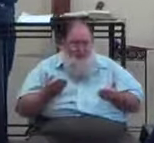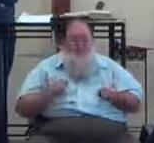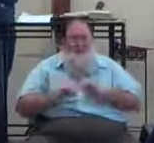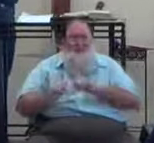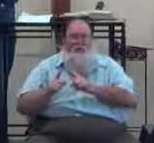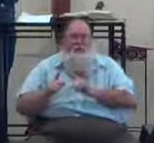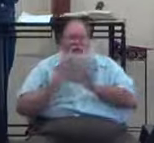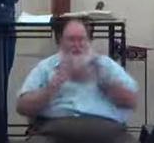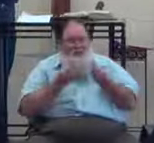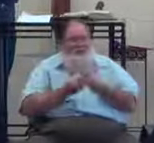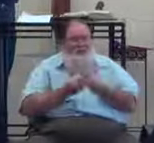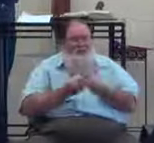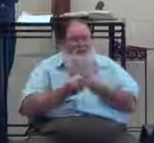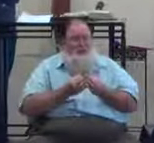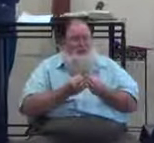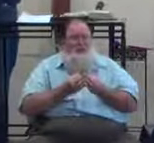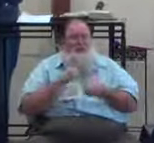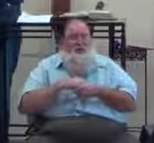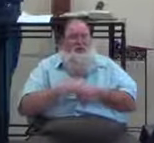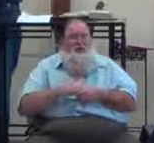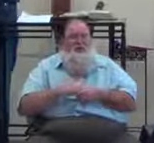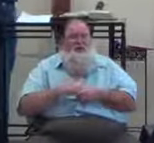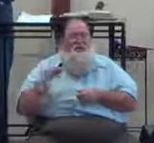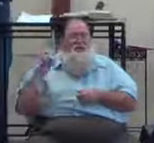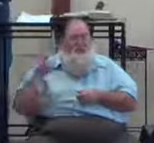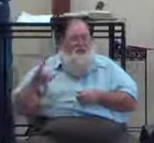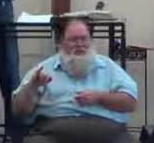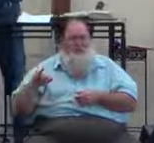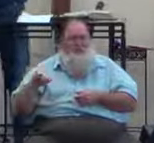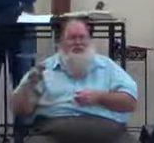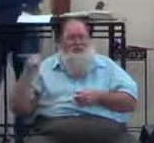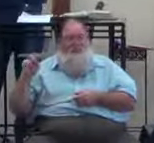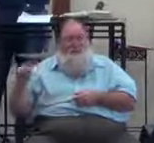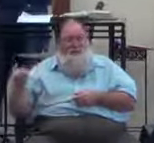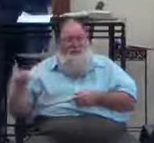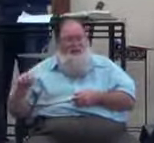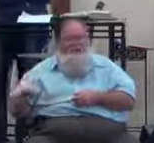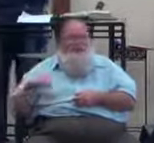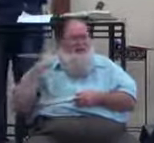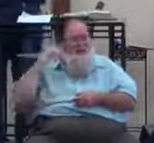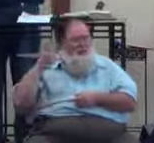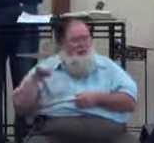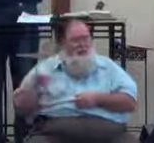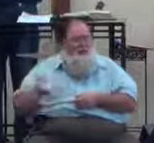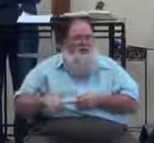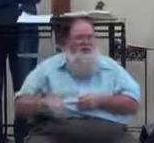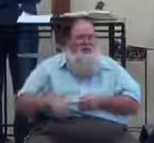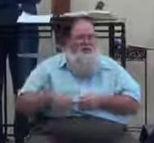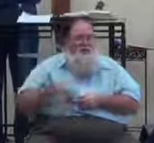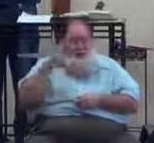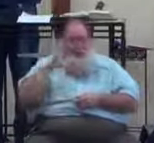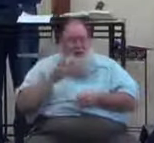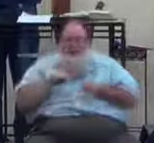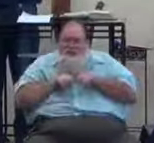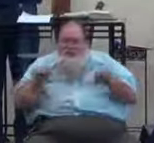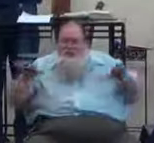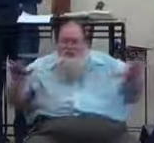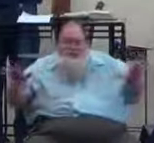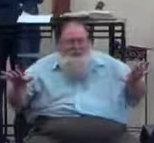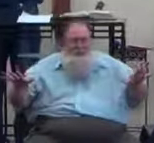family. They're in Michigan. They're in Minnesota. They're in California. God dispersed them